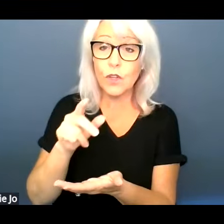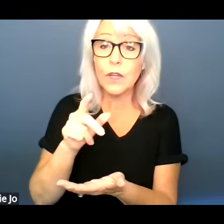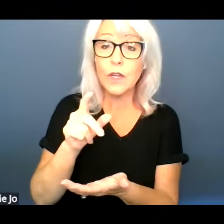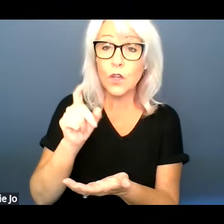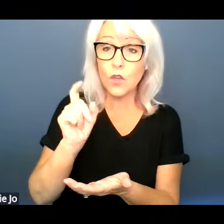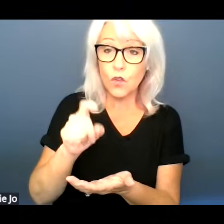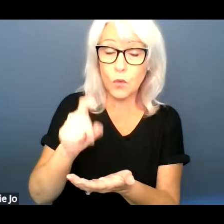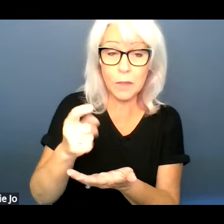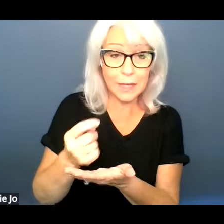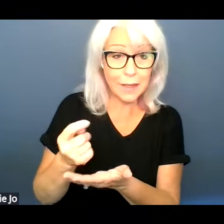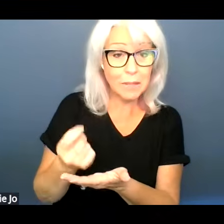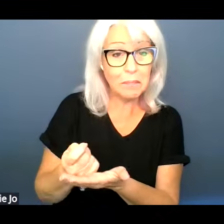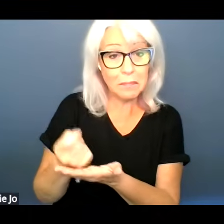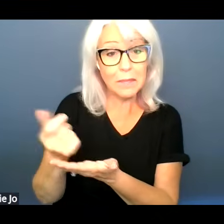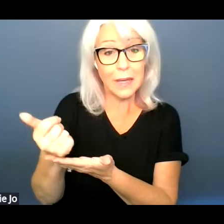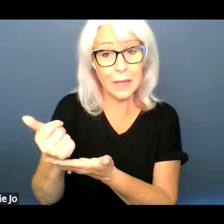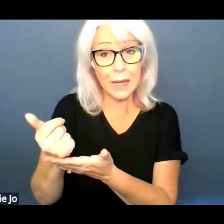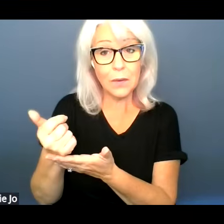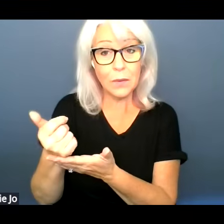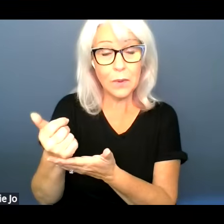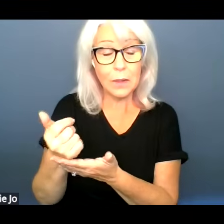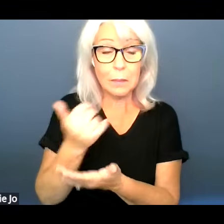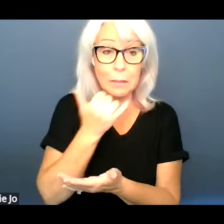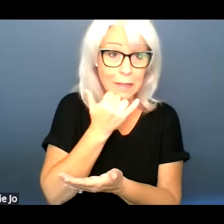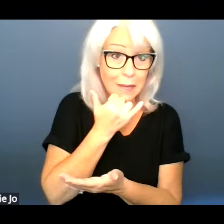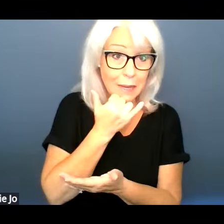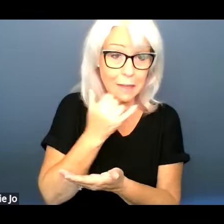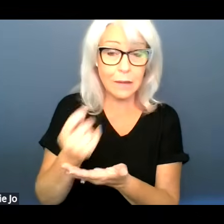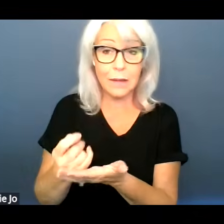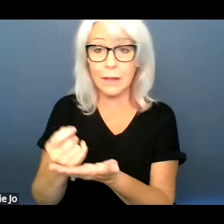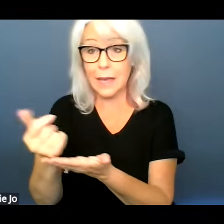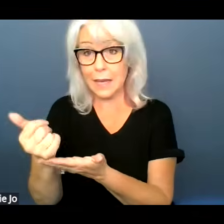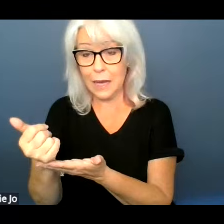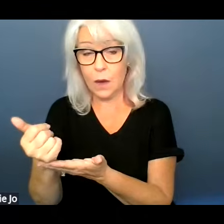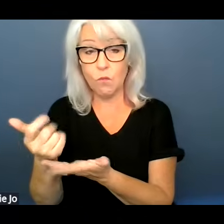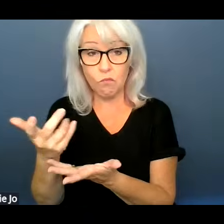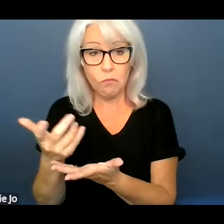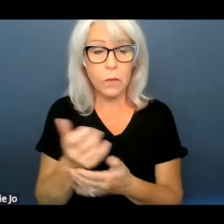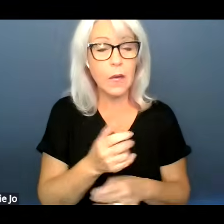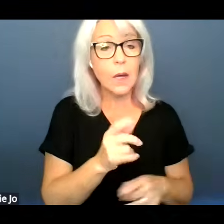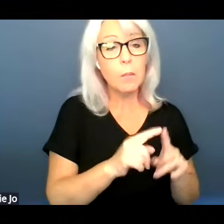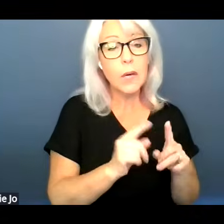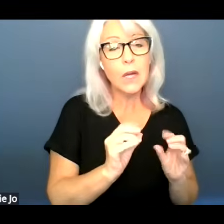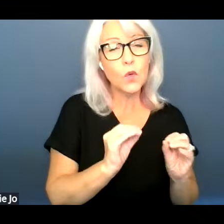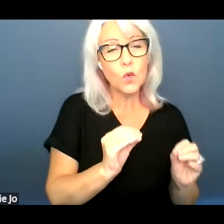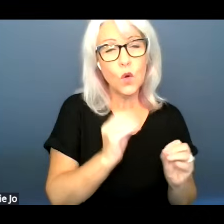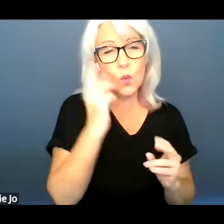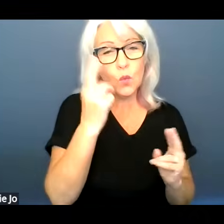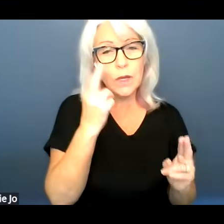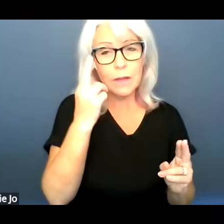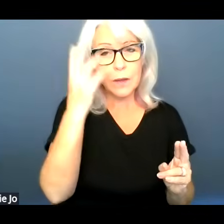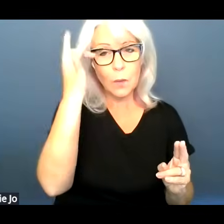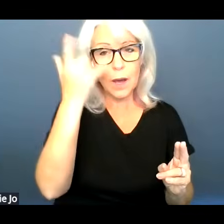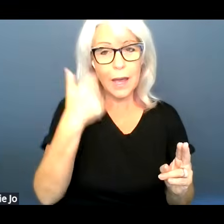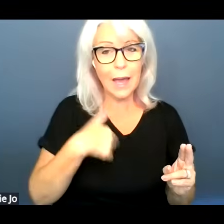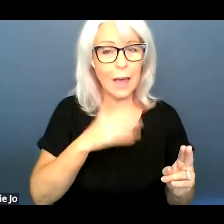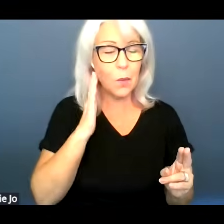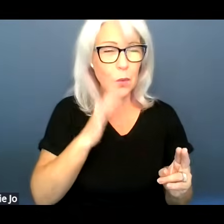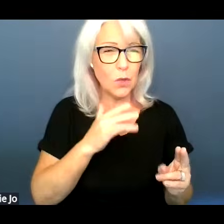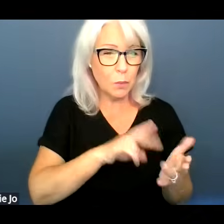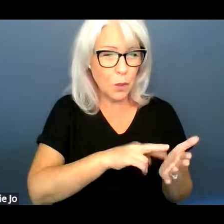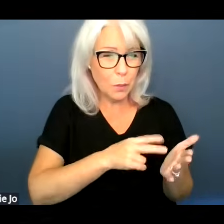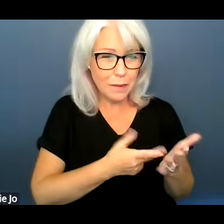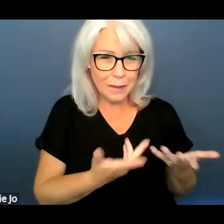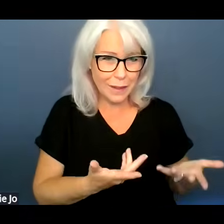Any mistakes need to be taken out. But there is no reason why I would purposely do anything